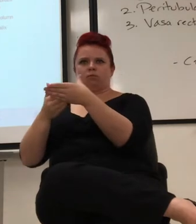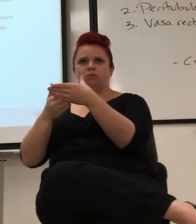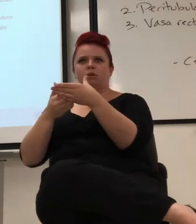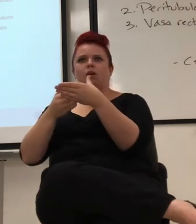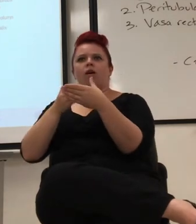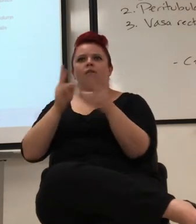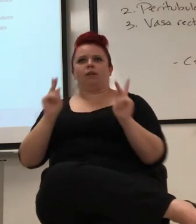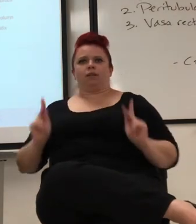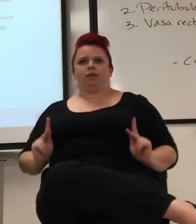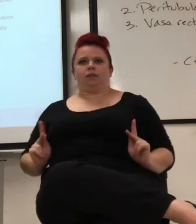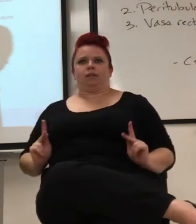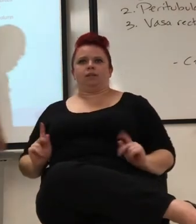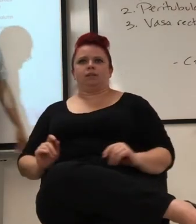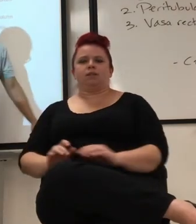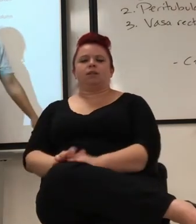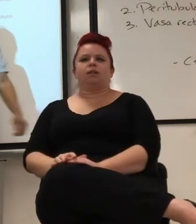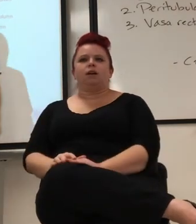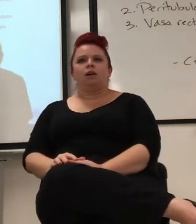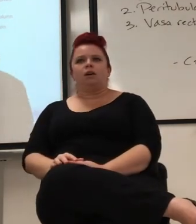kidney.